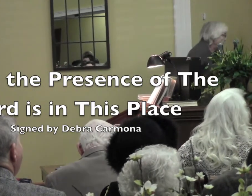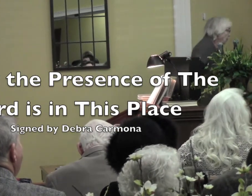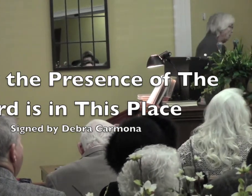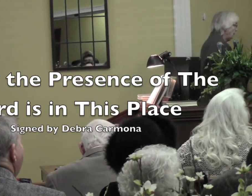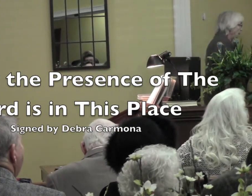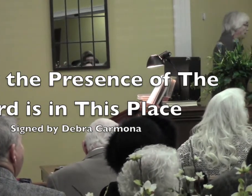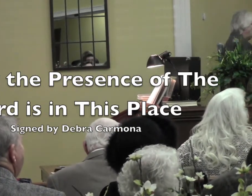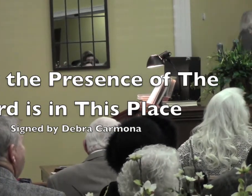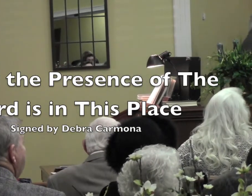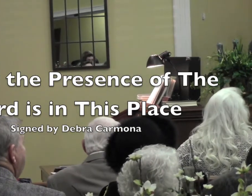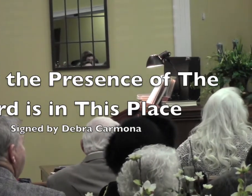Very good.